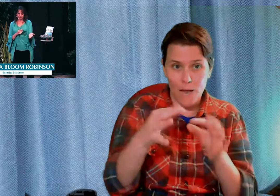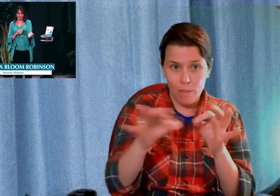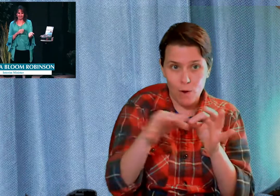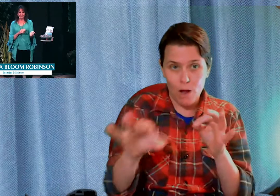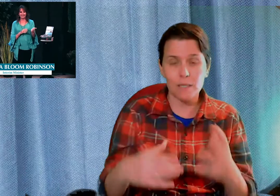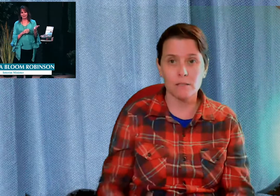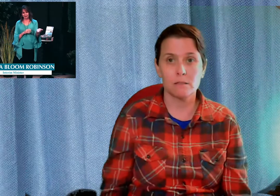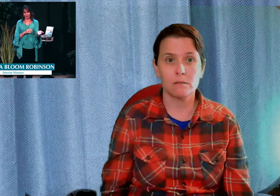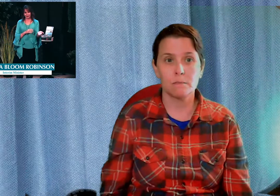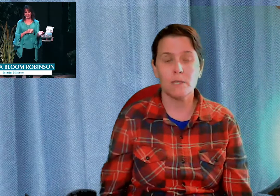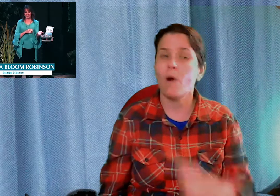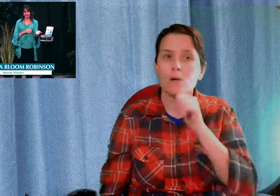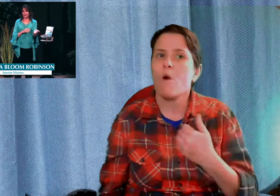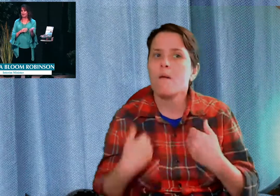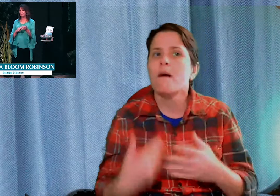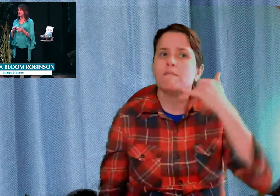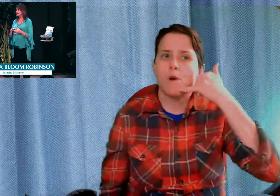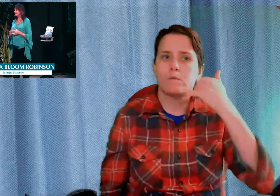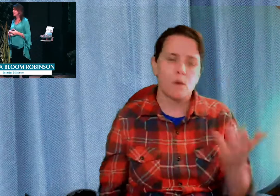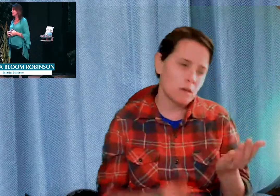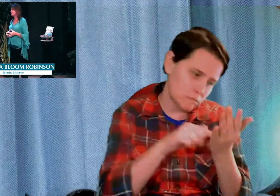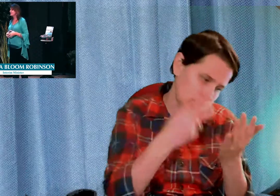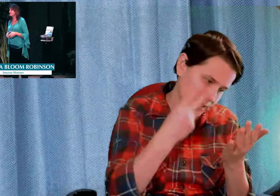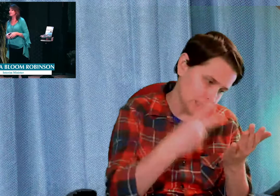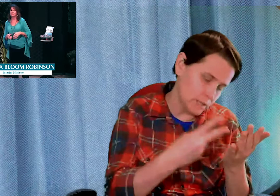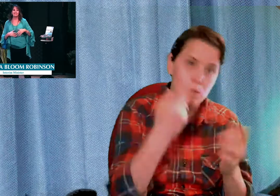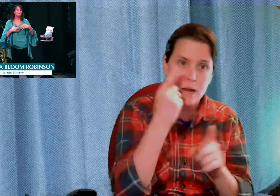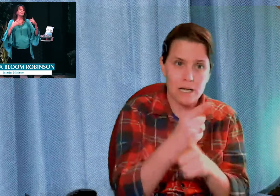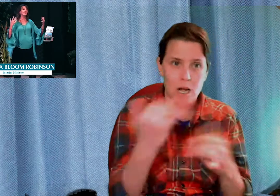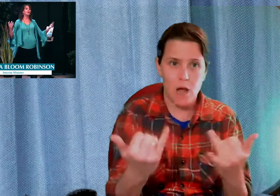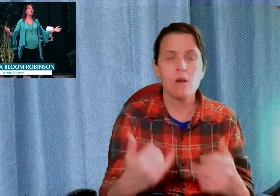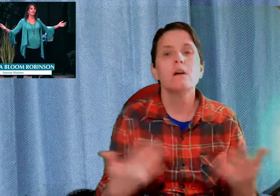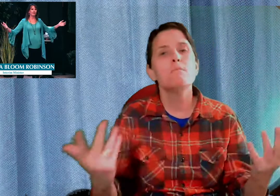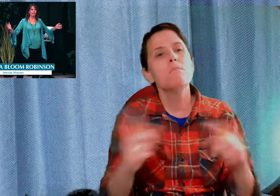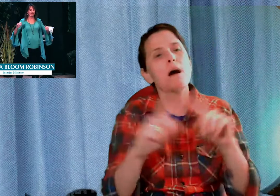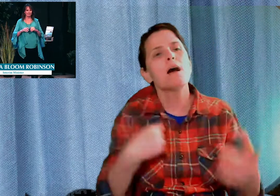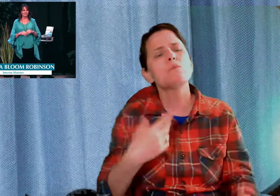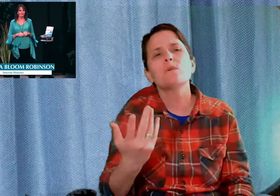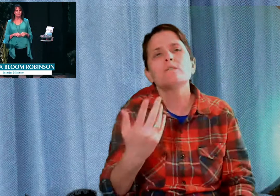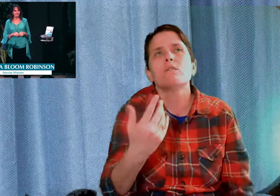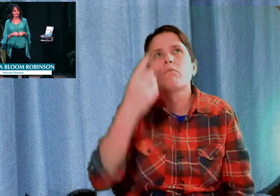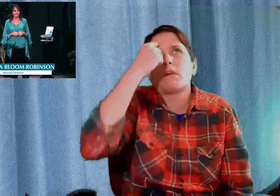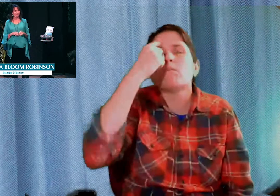going to pretend to know that you might say you could use a little more ease in your health,